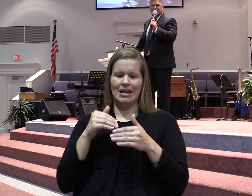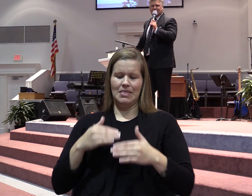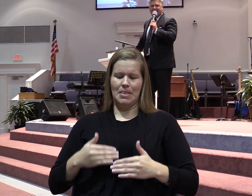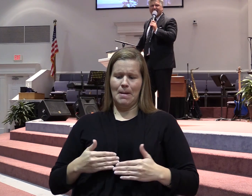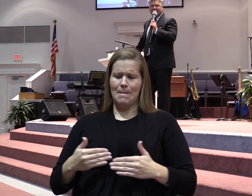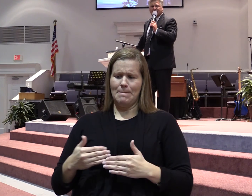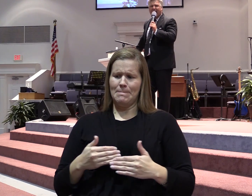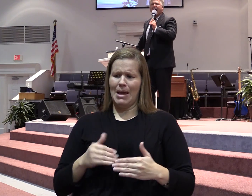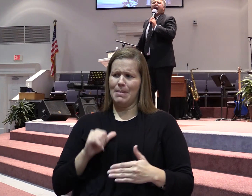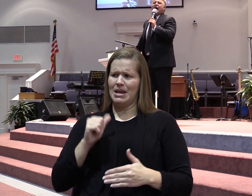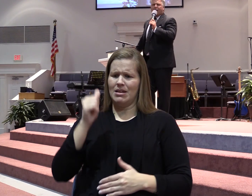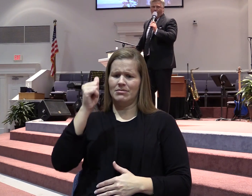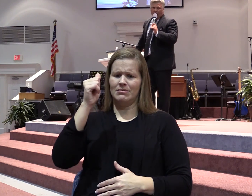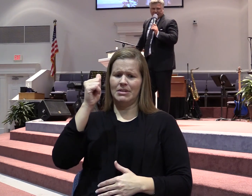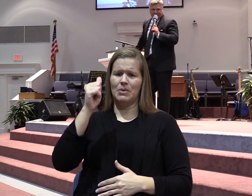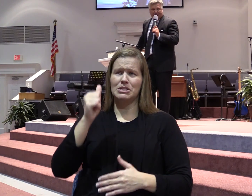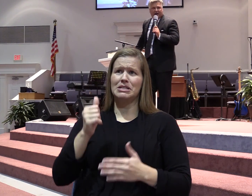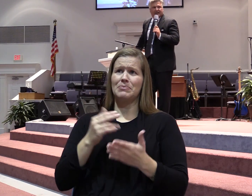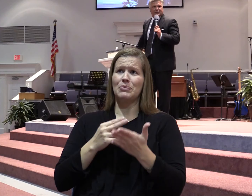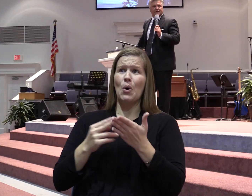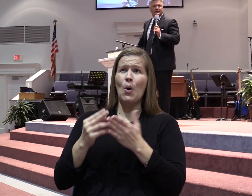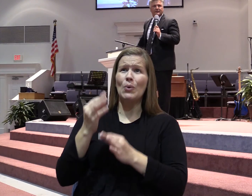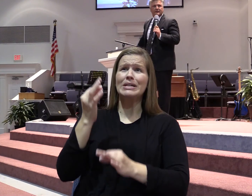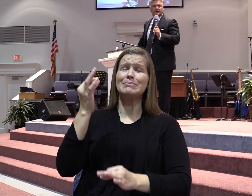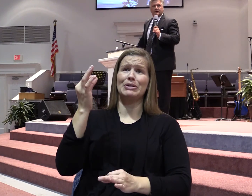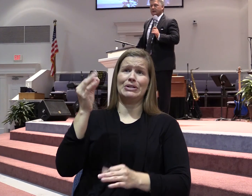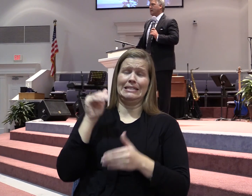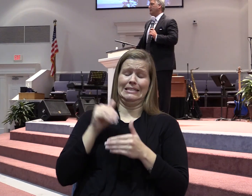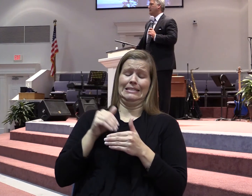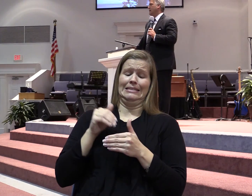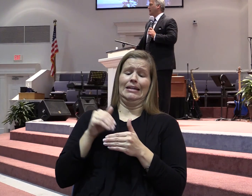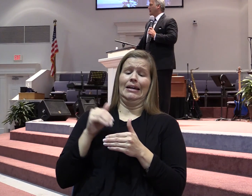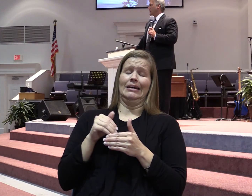but conceived of the Holy Spirit.